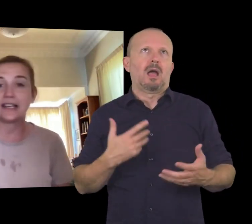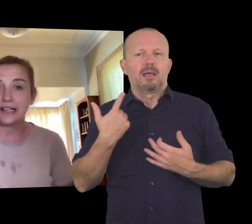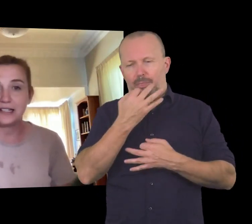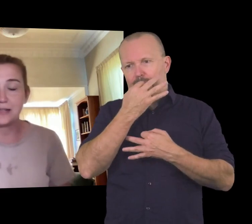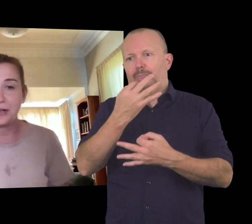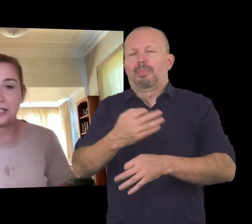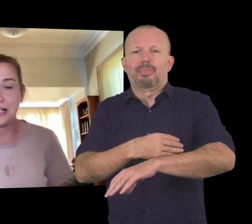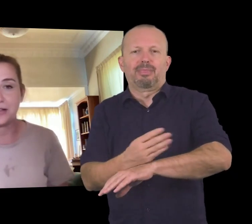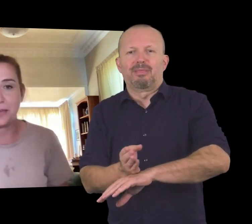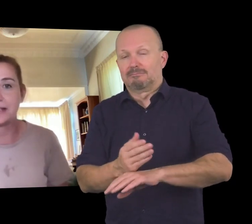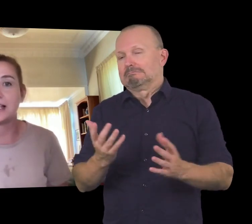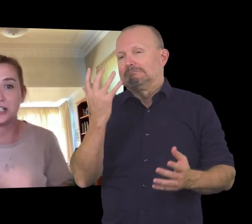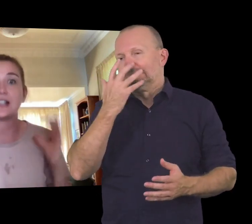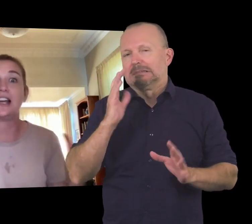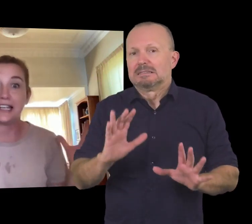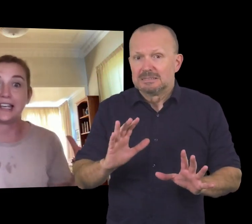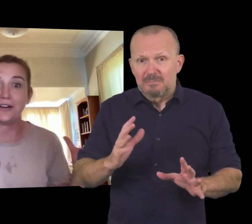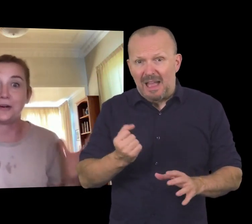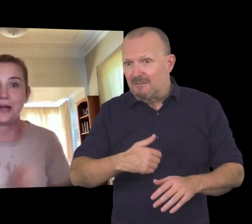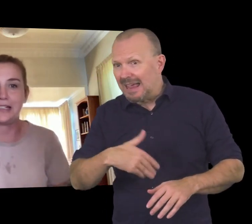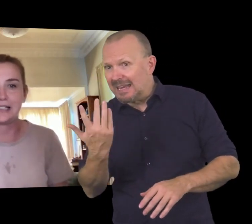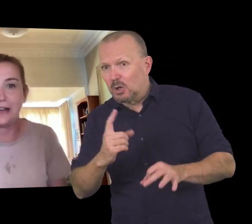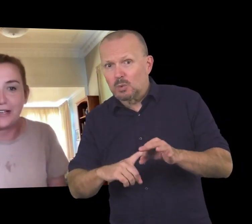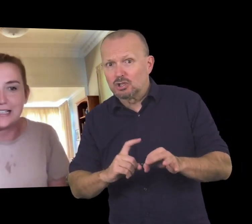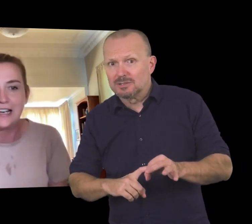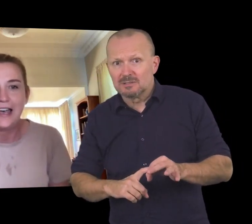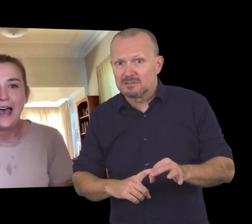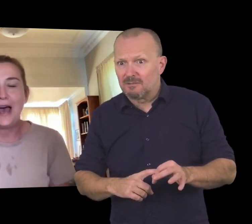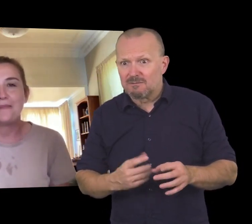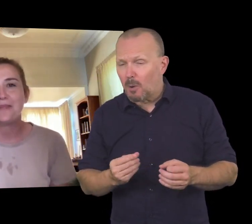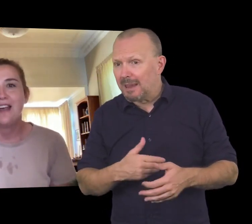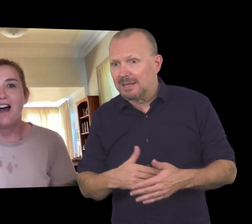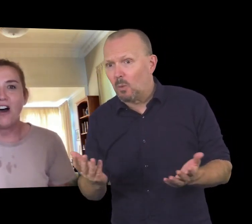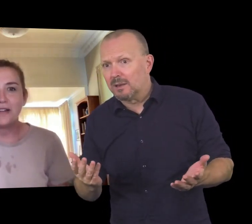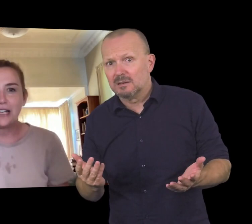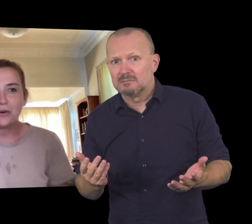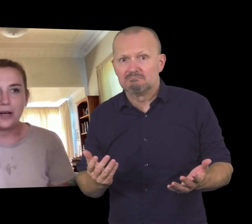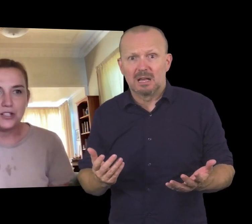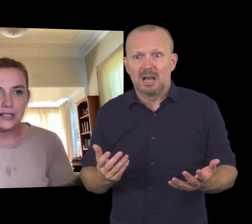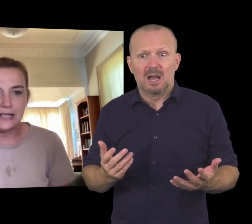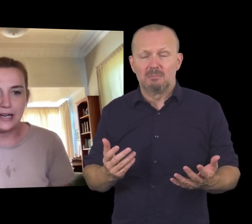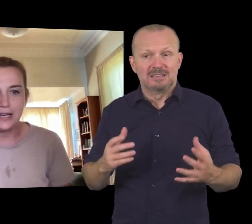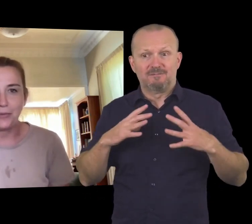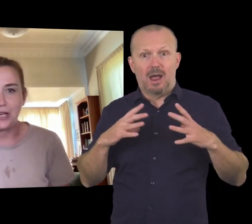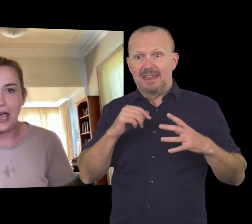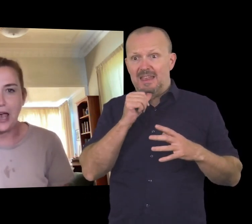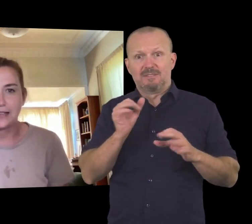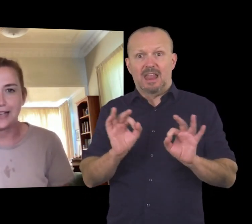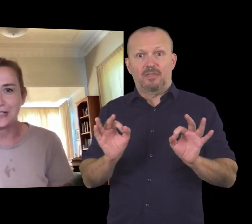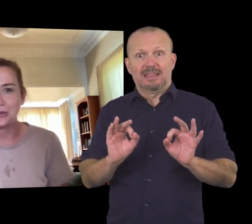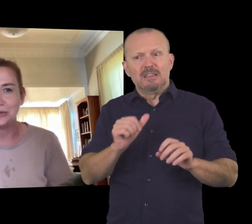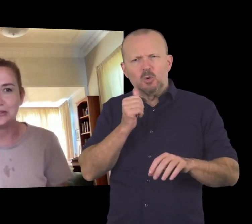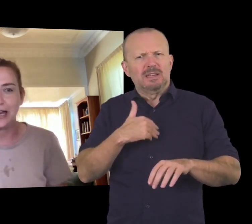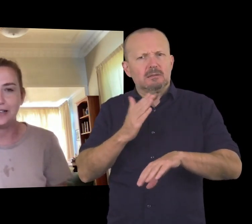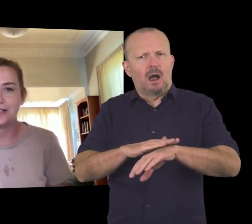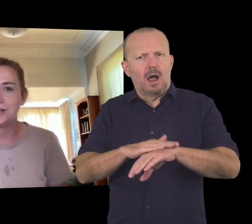soon as I get into these multisensory bits, I just kind of get carried away and just love it. Are there any questions that anybody has